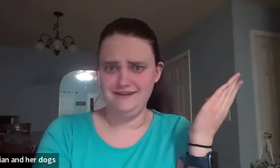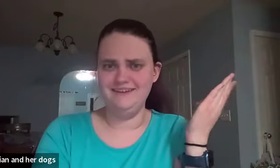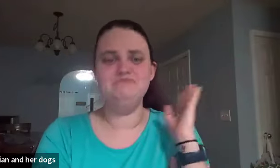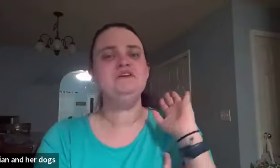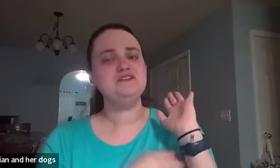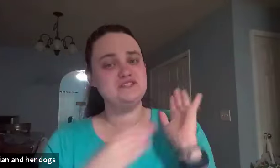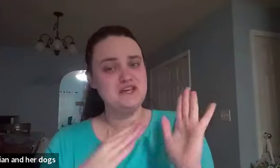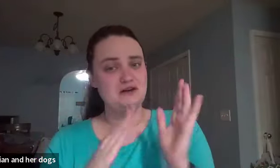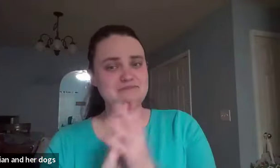okay? So